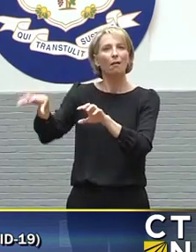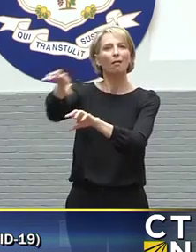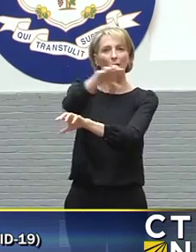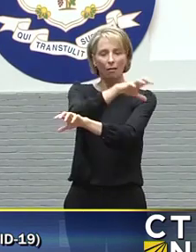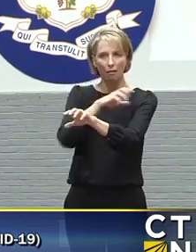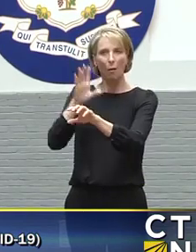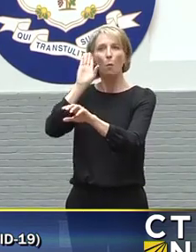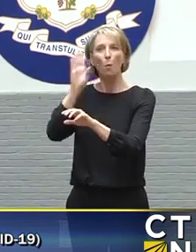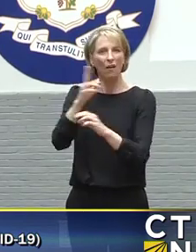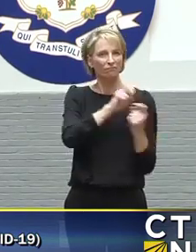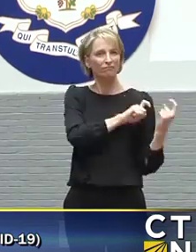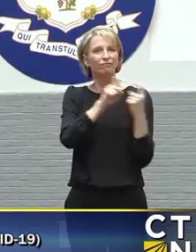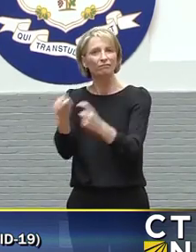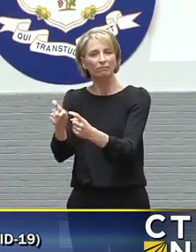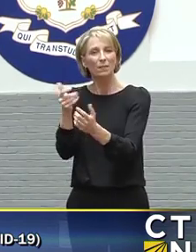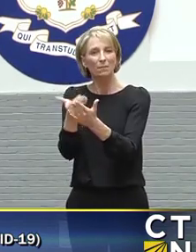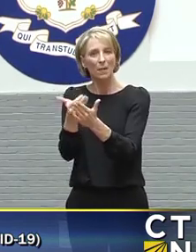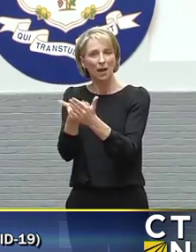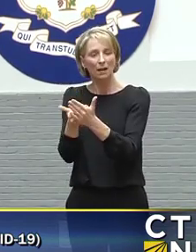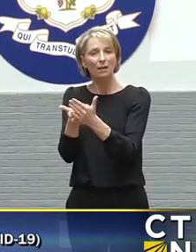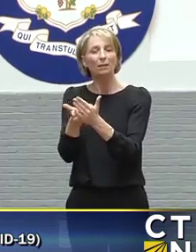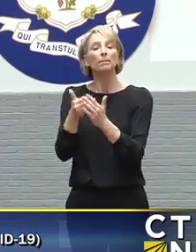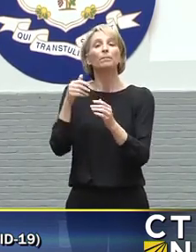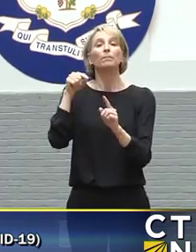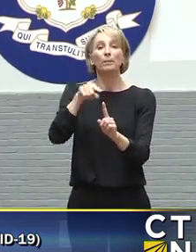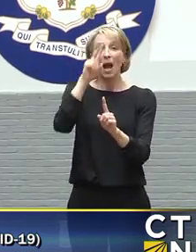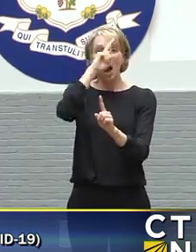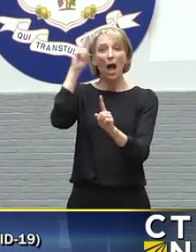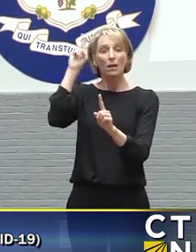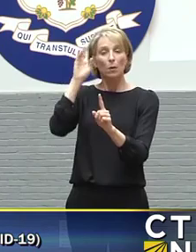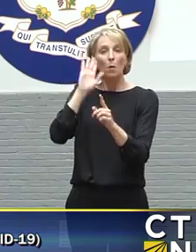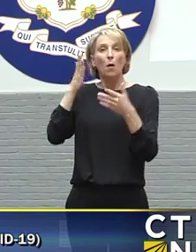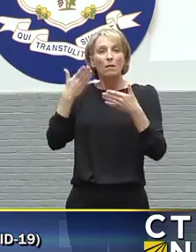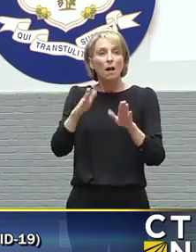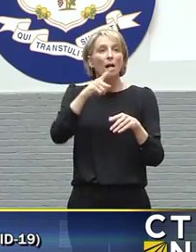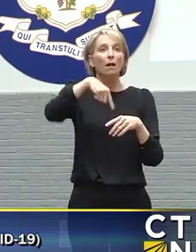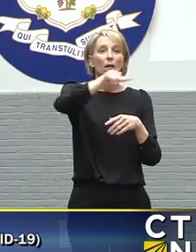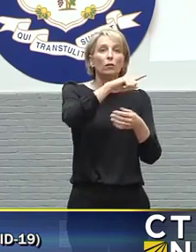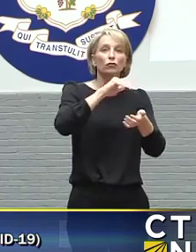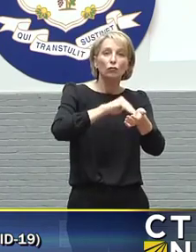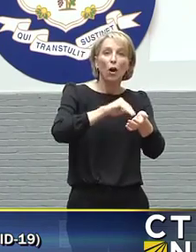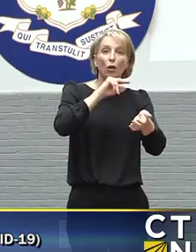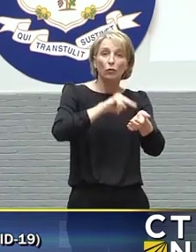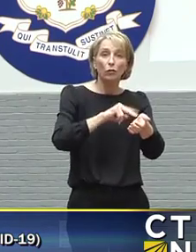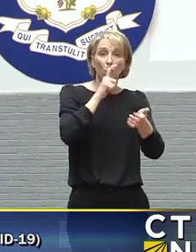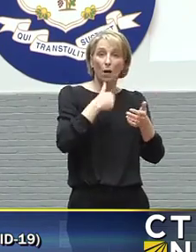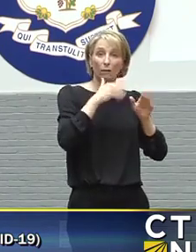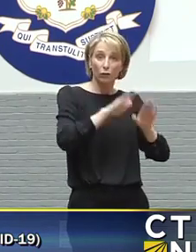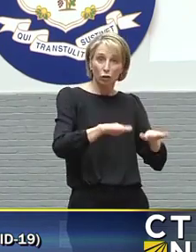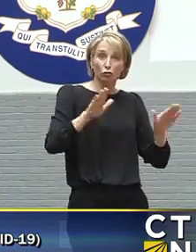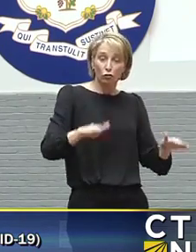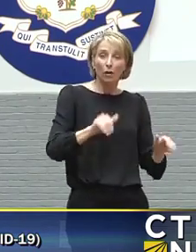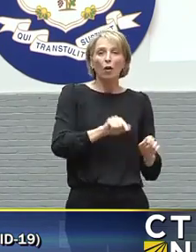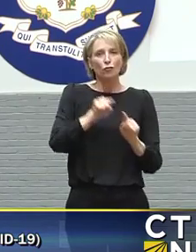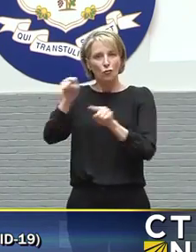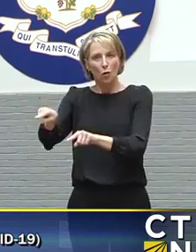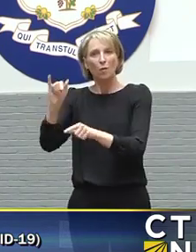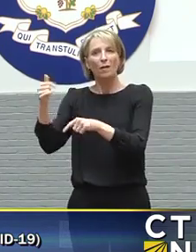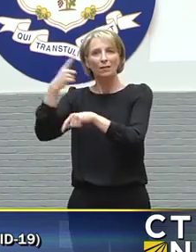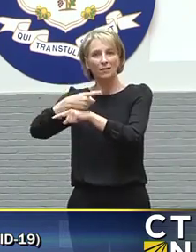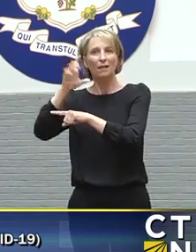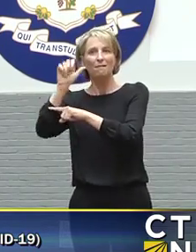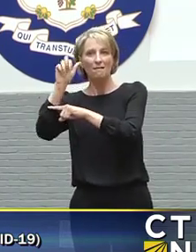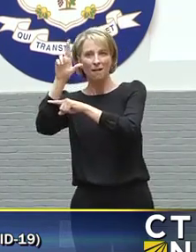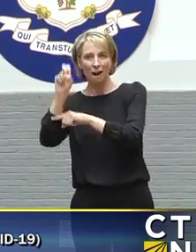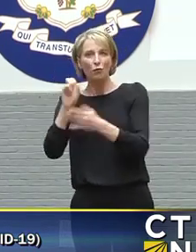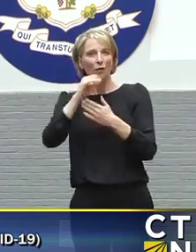And those hospitals then will be able to prioritize for doctors and nurses who have kids, make sure that they're able to get to work as well. So I